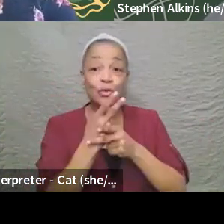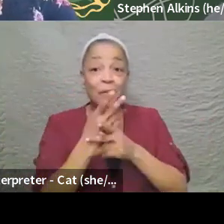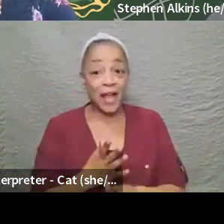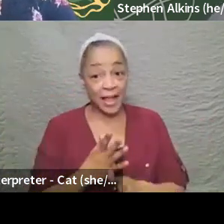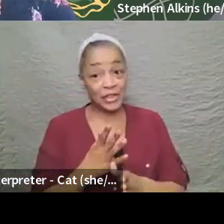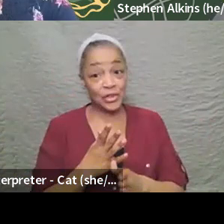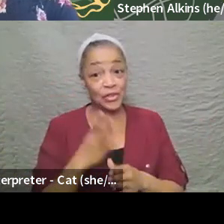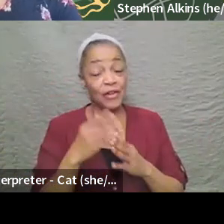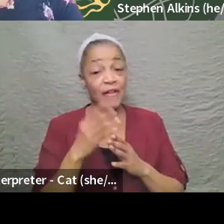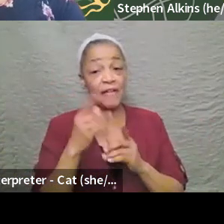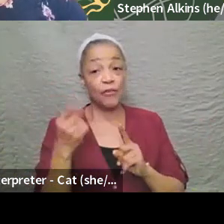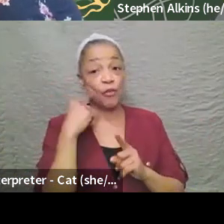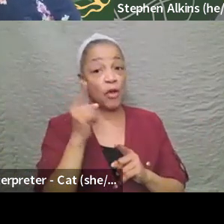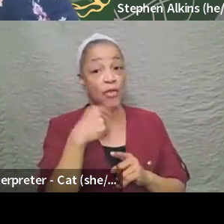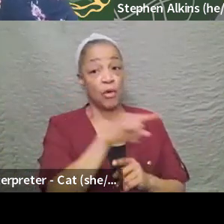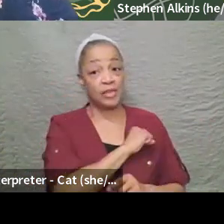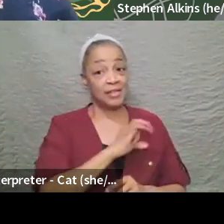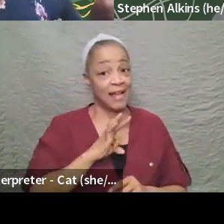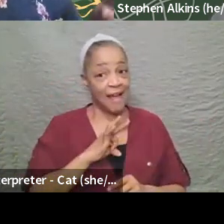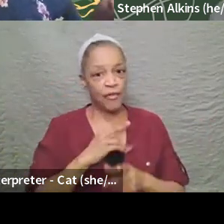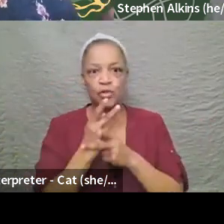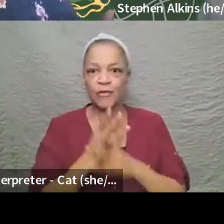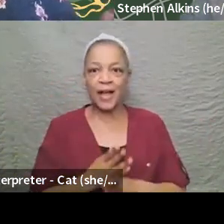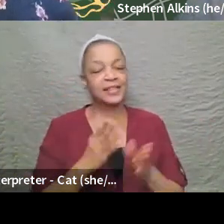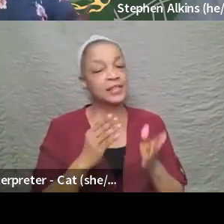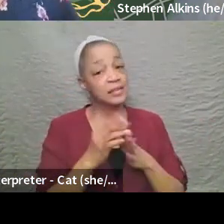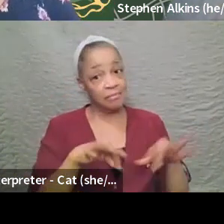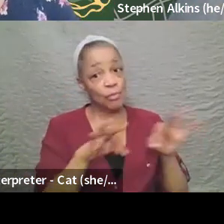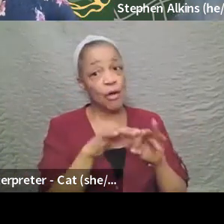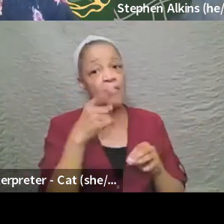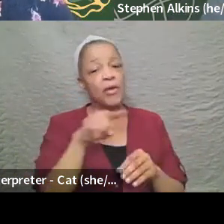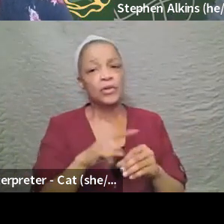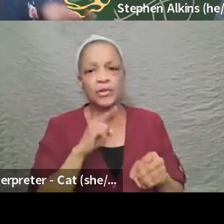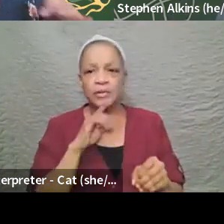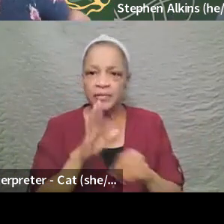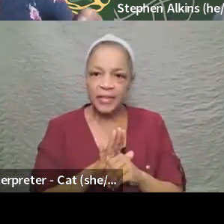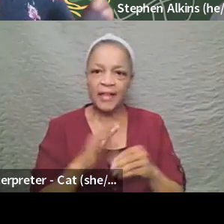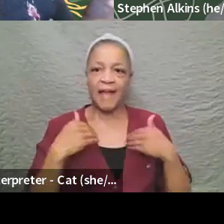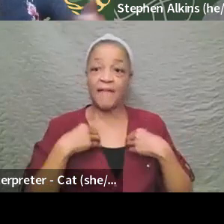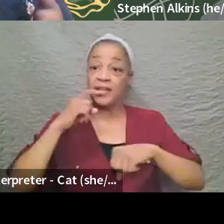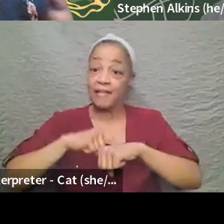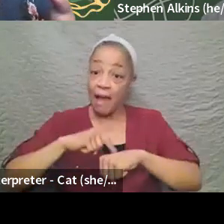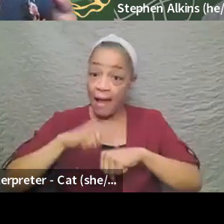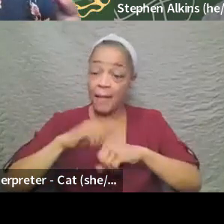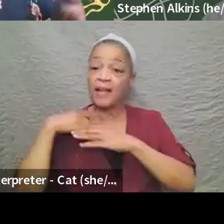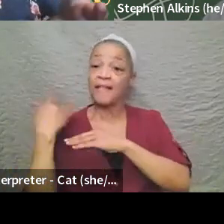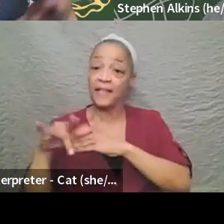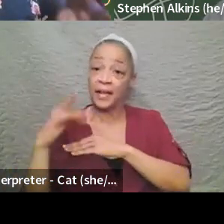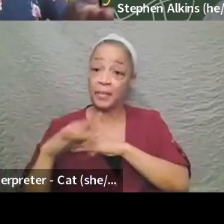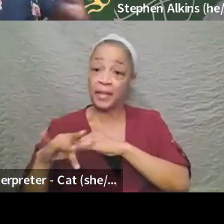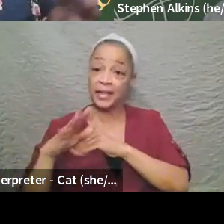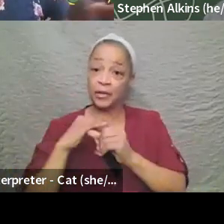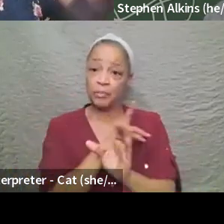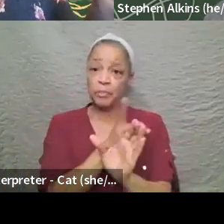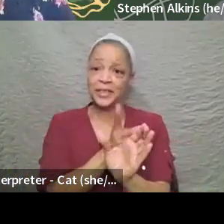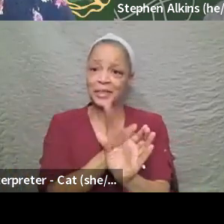those staff to make sure that they have the time and availability to